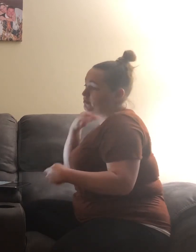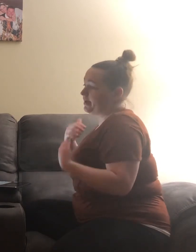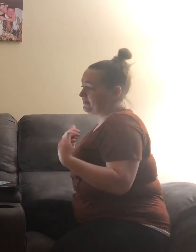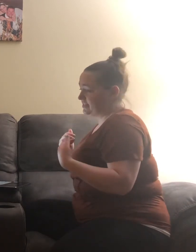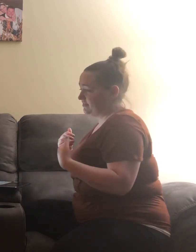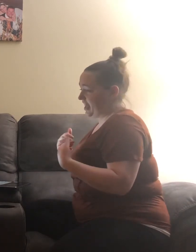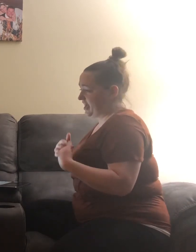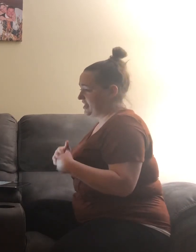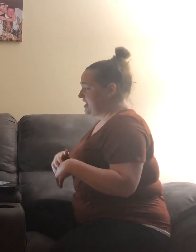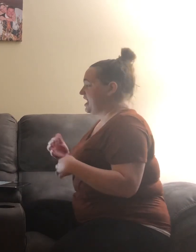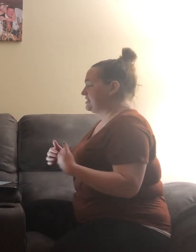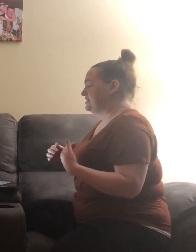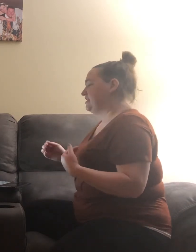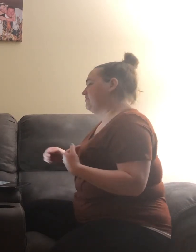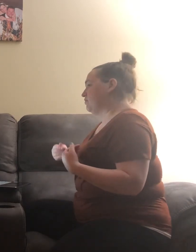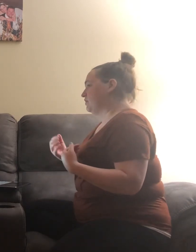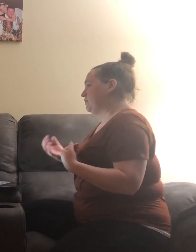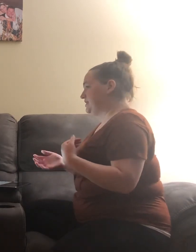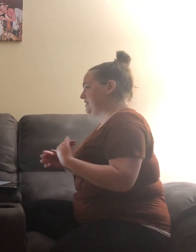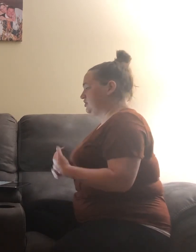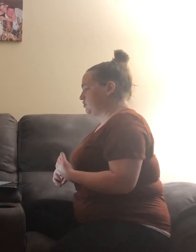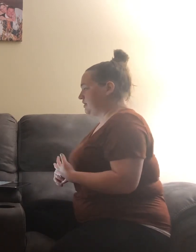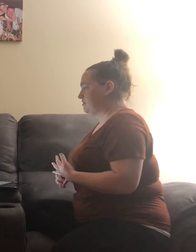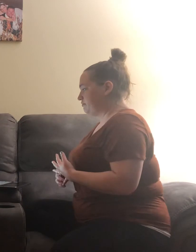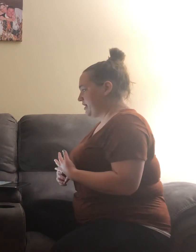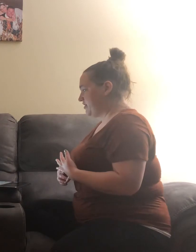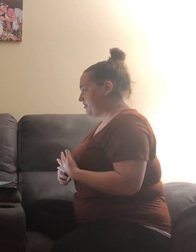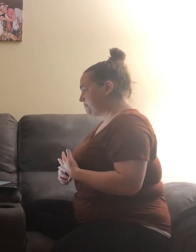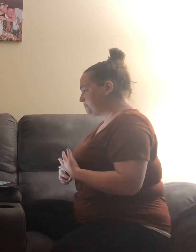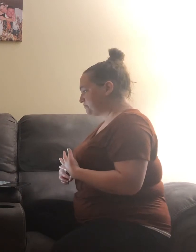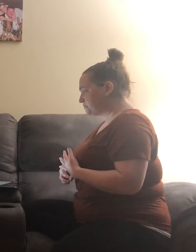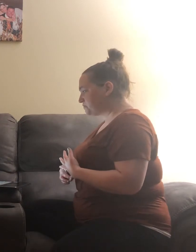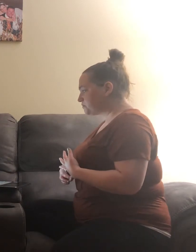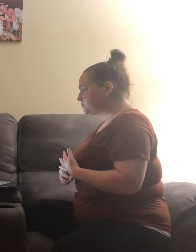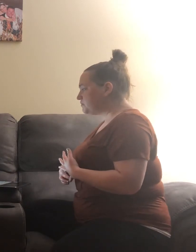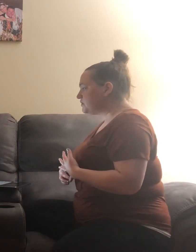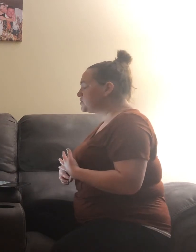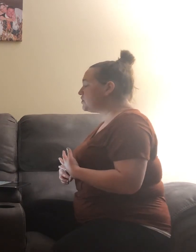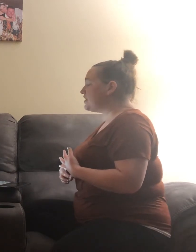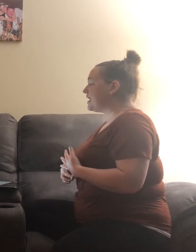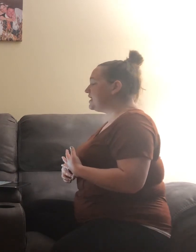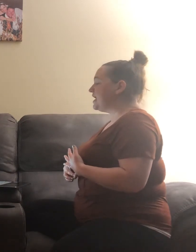puffs of that as needed for wheezing and shortness of breath. So then,